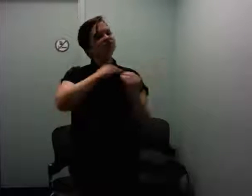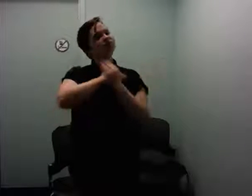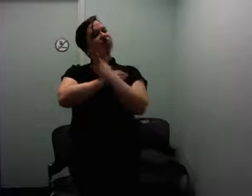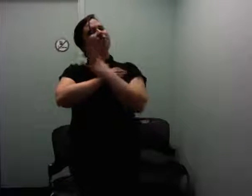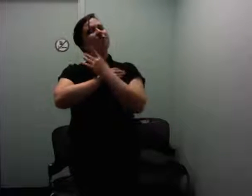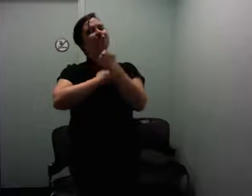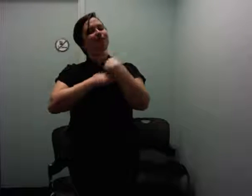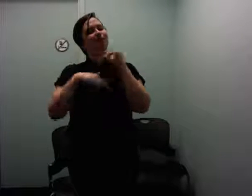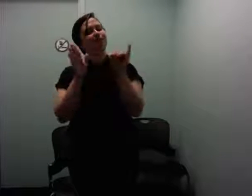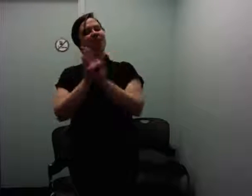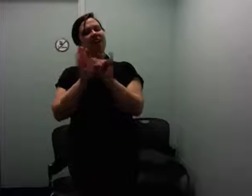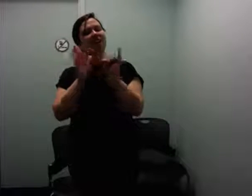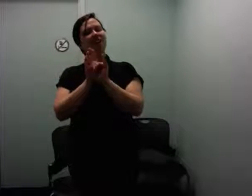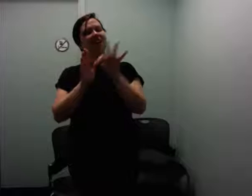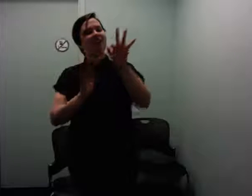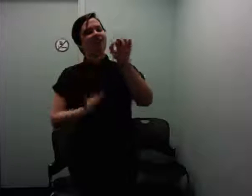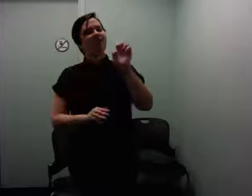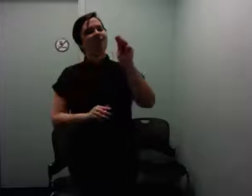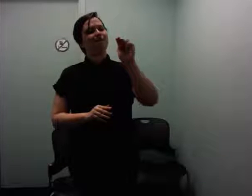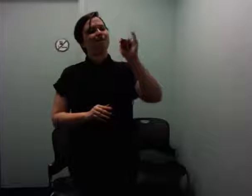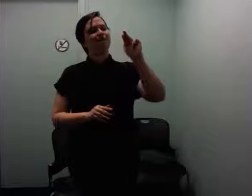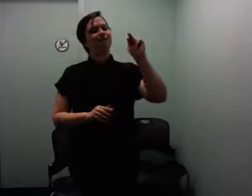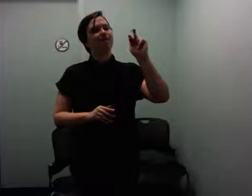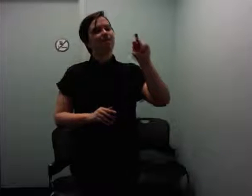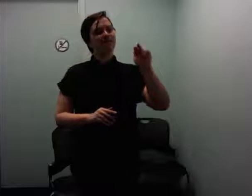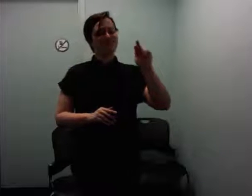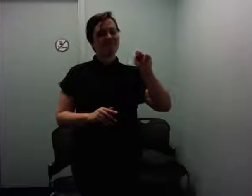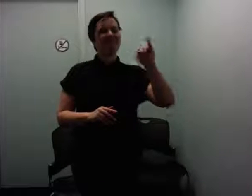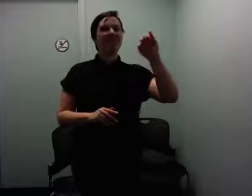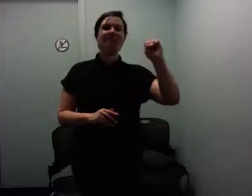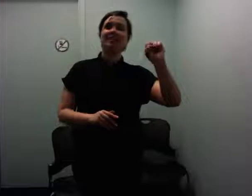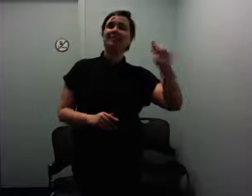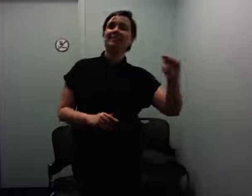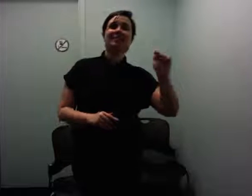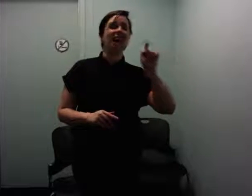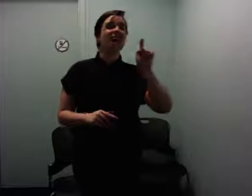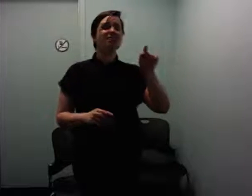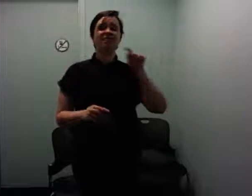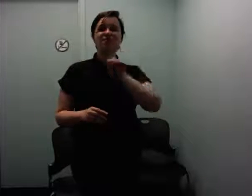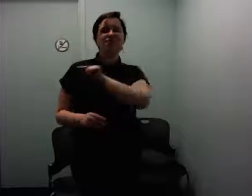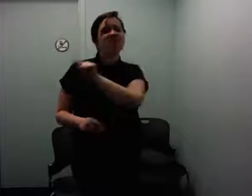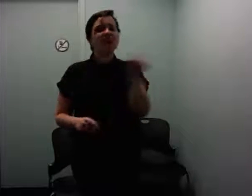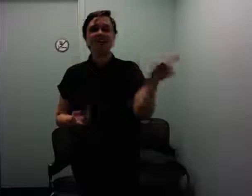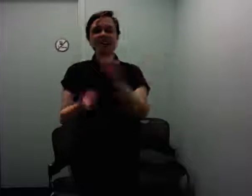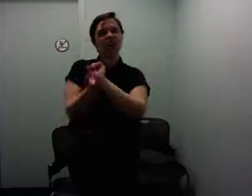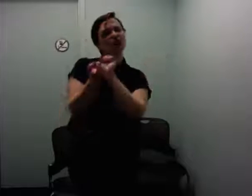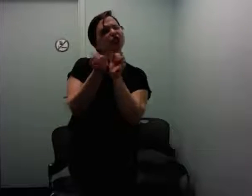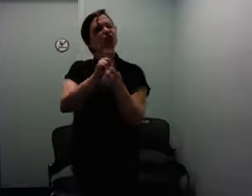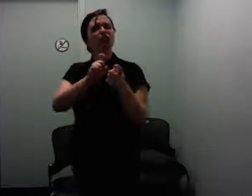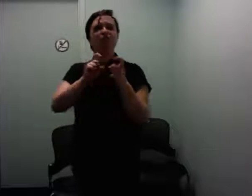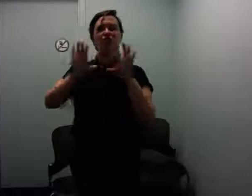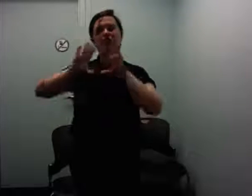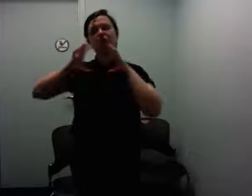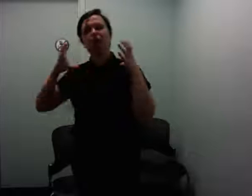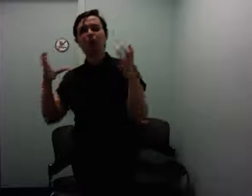it, but they are the inadvertent feminists who are changing the world today. We need more of